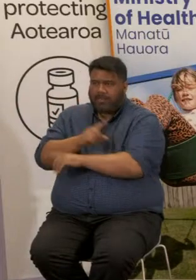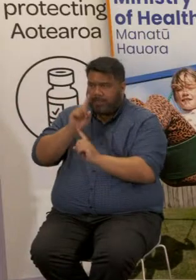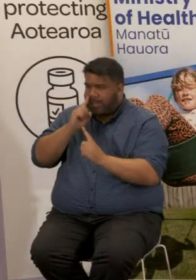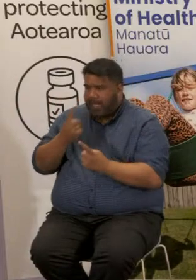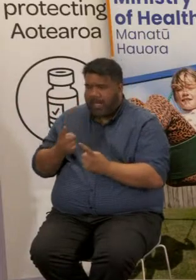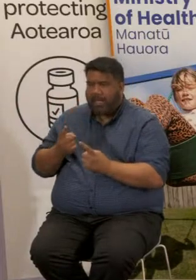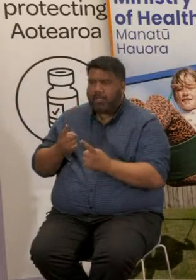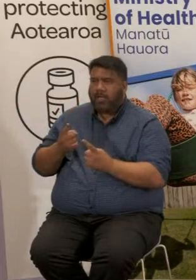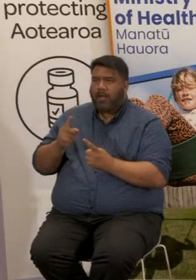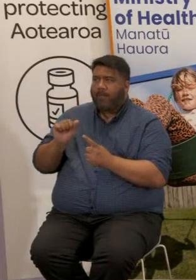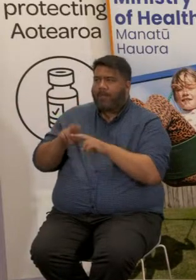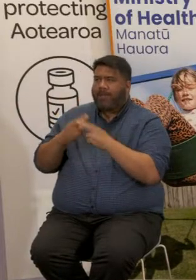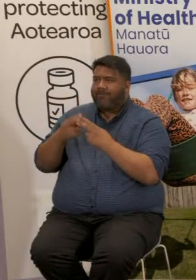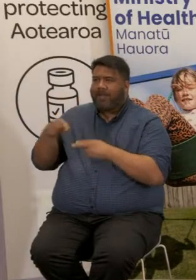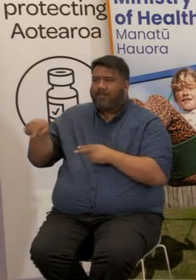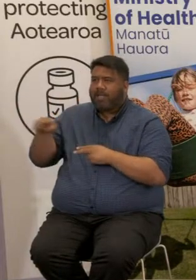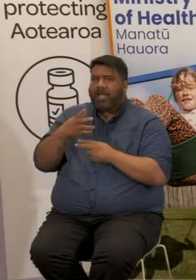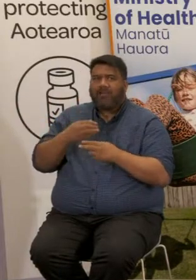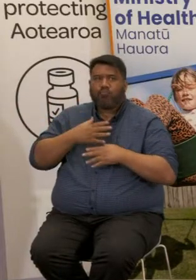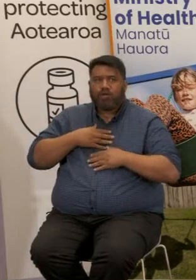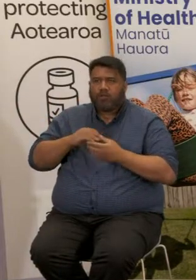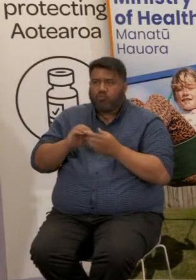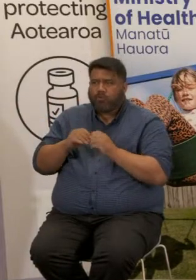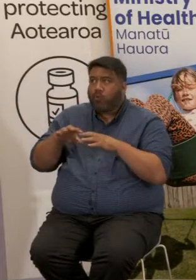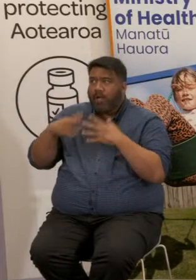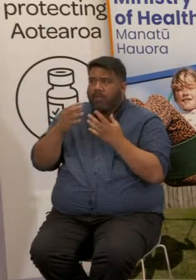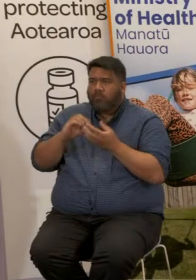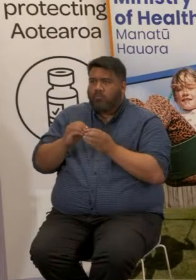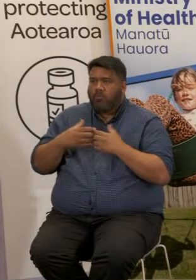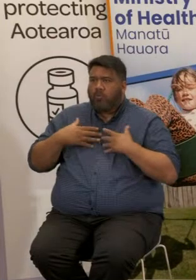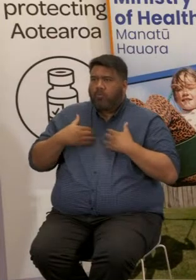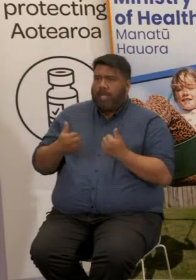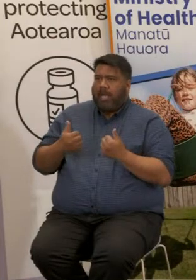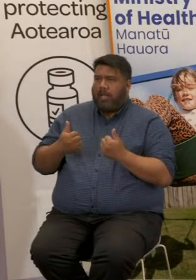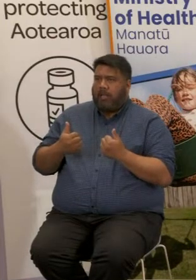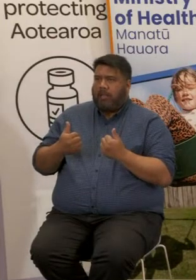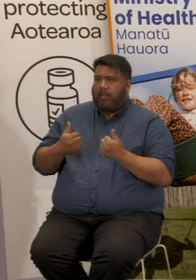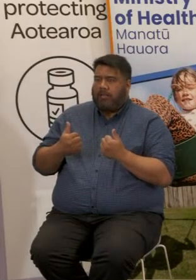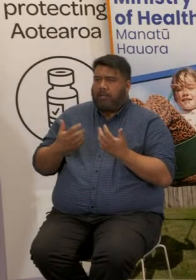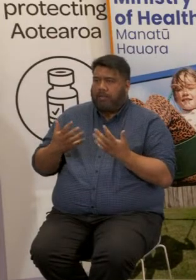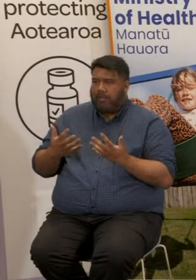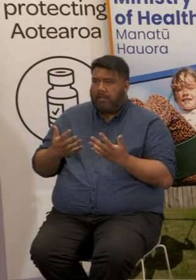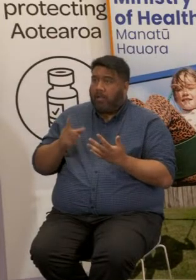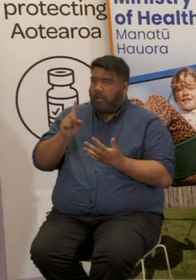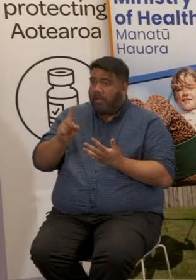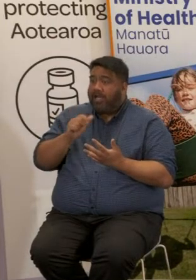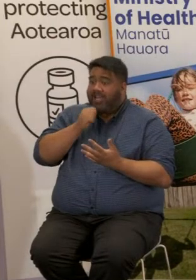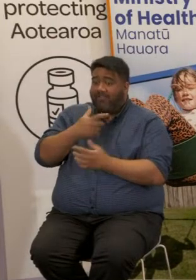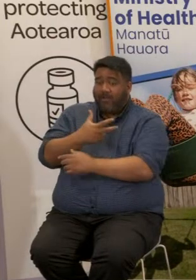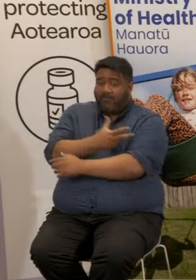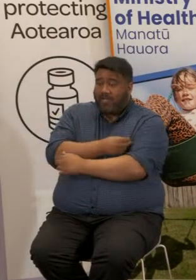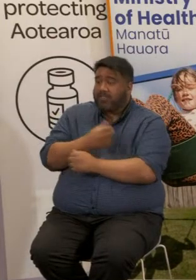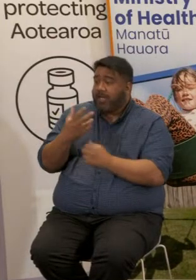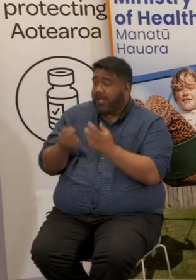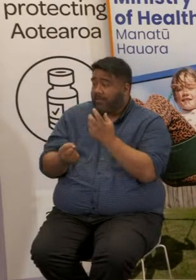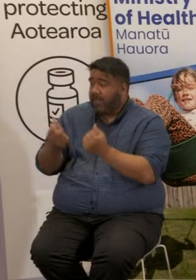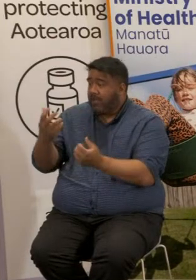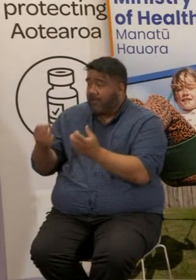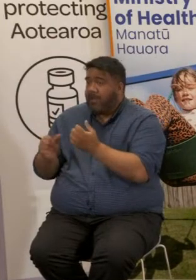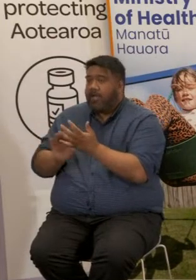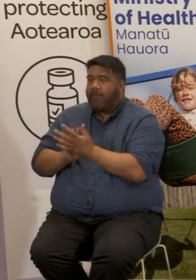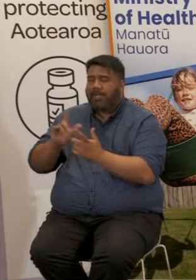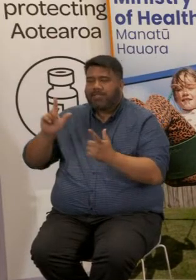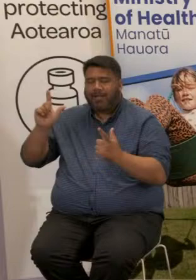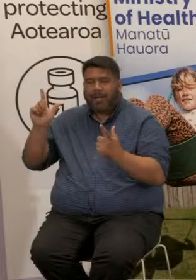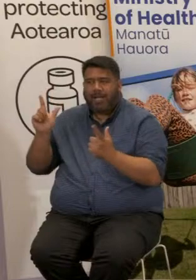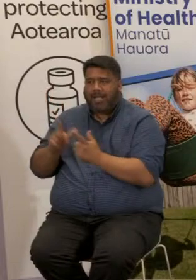that don't respond so well to the vaccine, the more vaccinated, the dramatic the reduction spread in that household is. I think